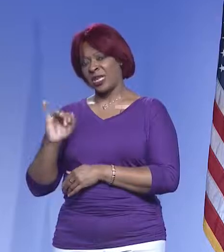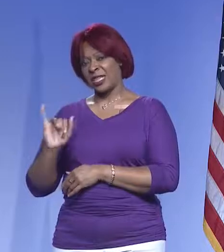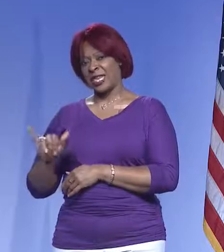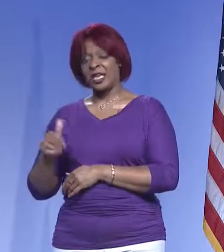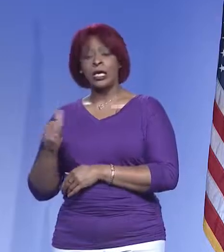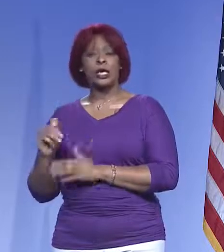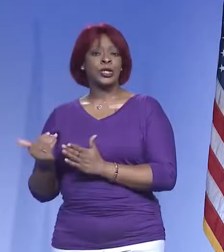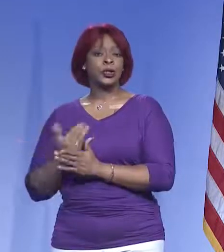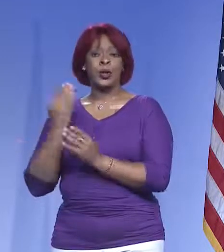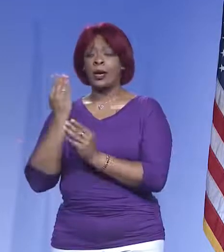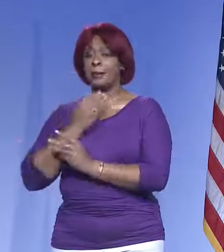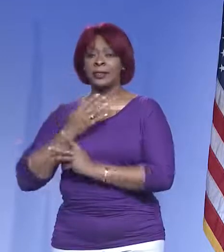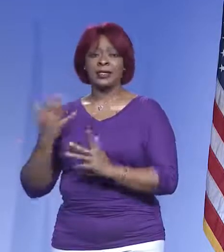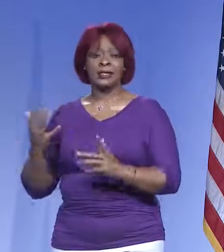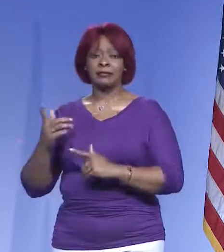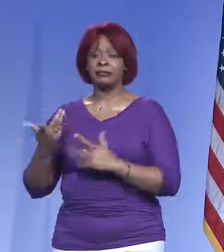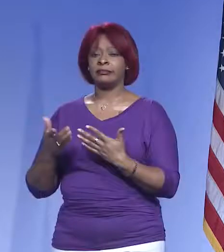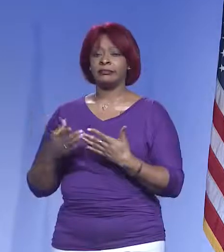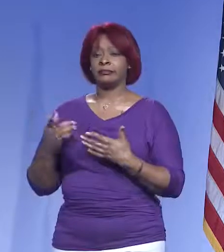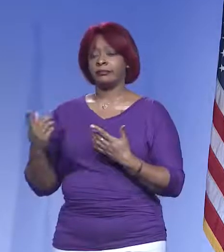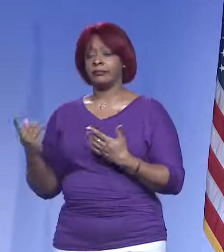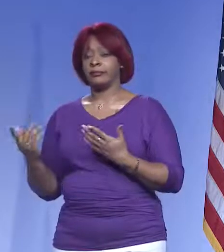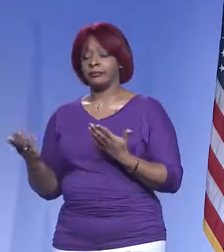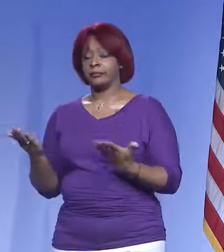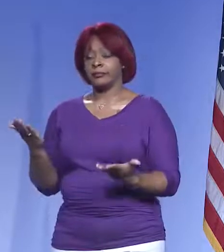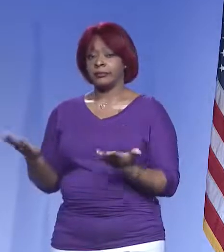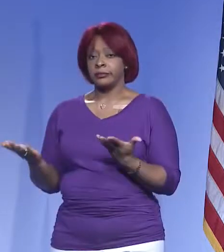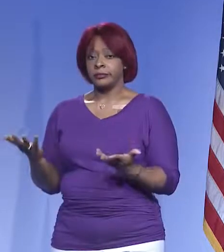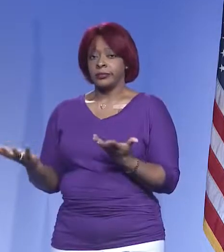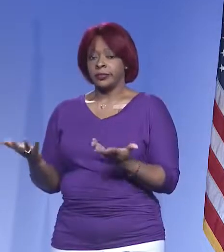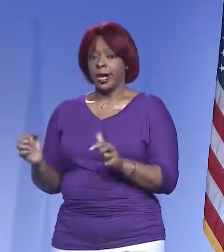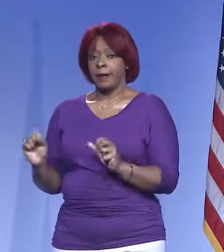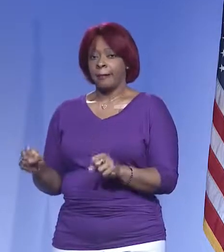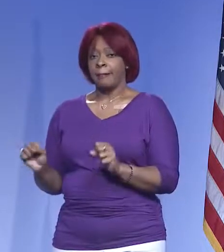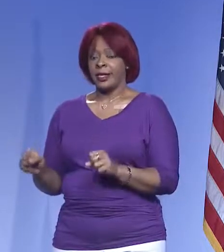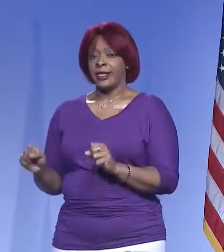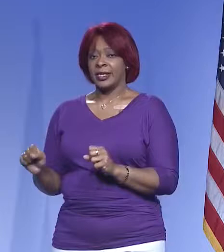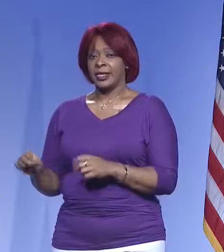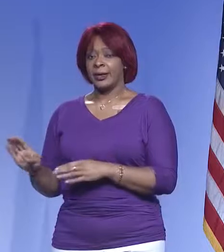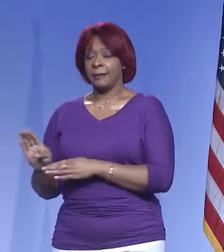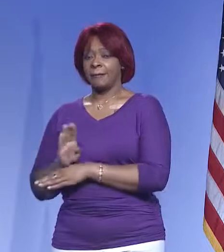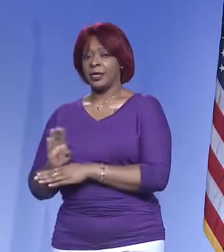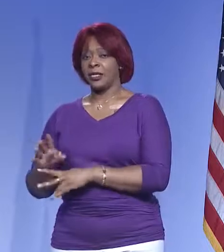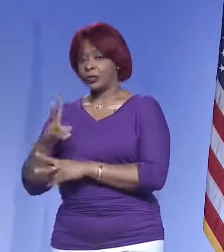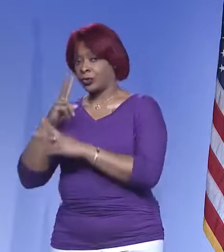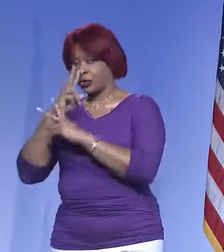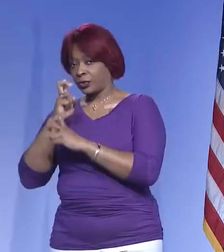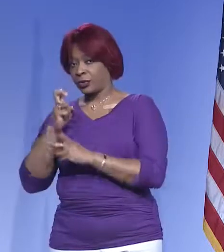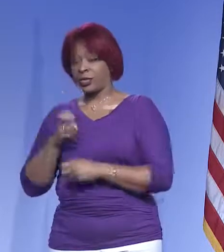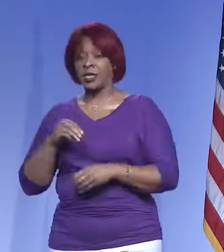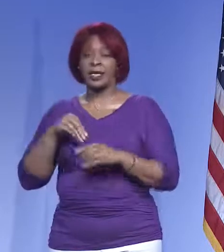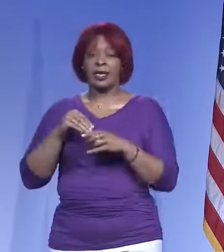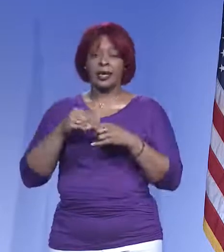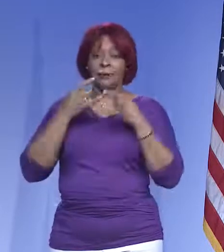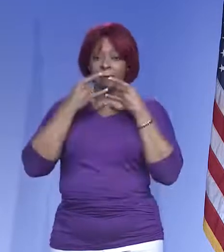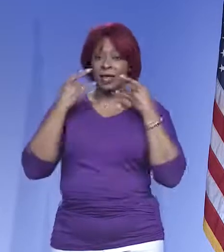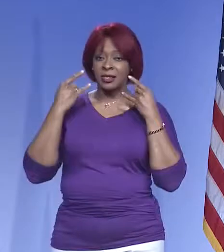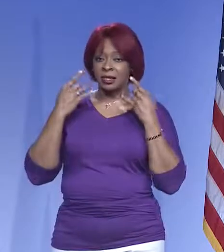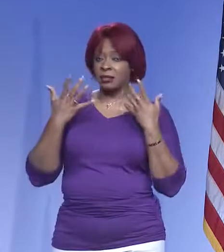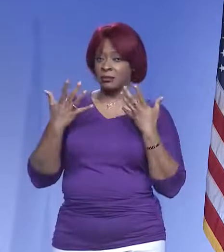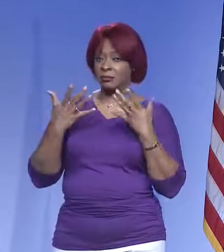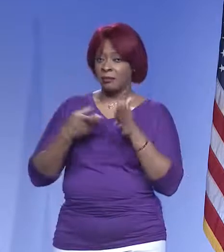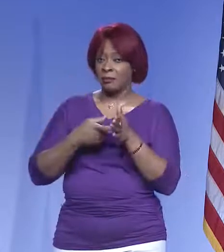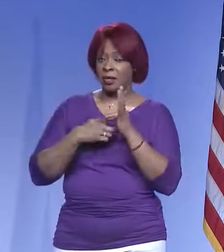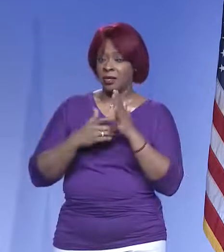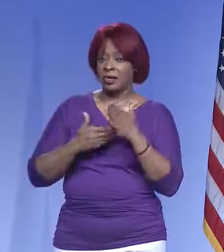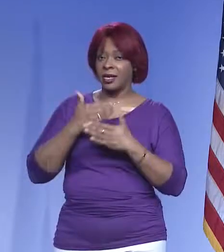new updates regarding leaning one way or the other on potentially lifting business restrictions or indoor mask mandates in the next